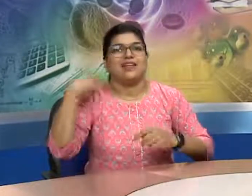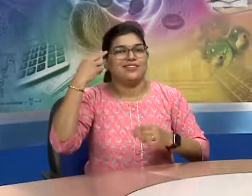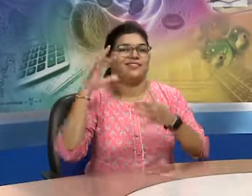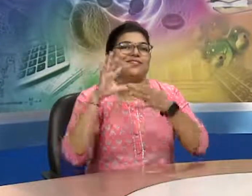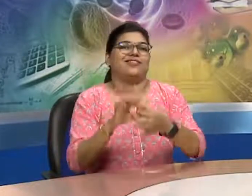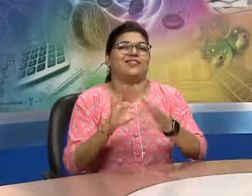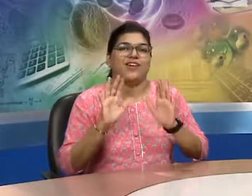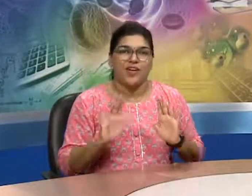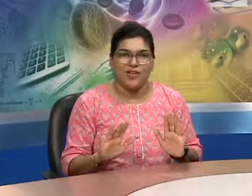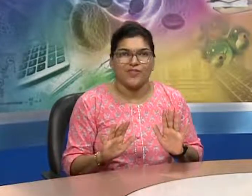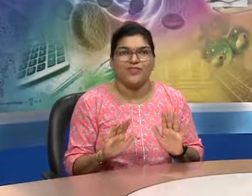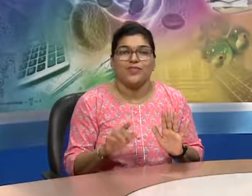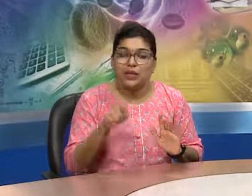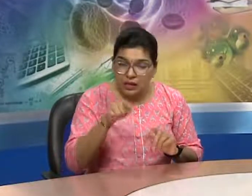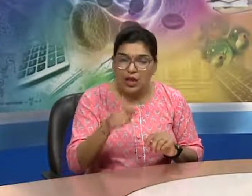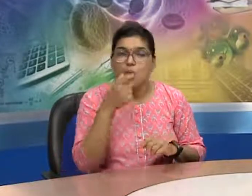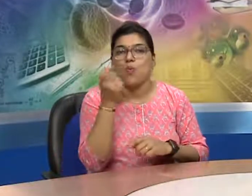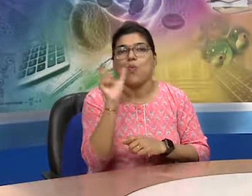different places. This is